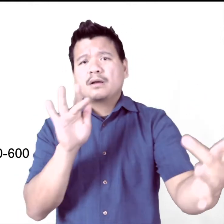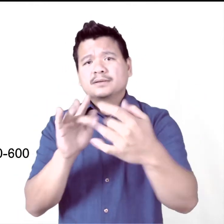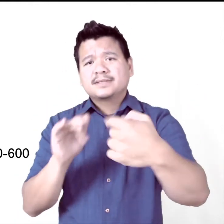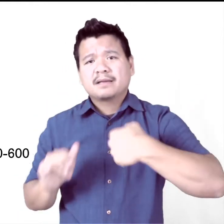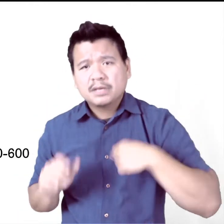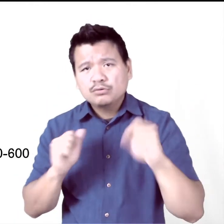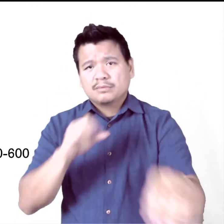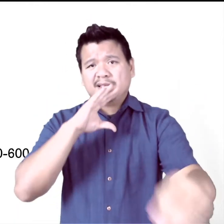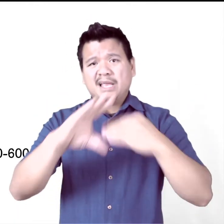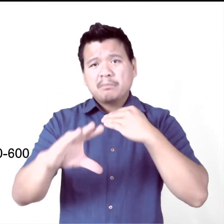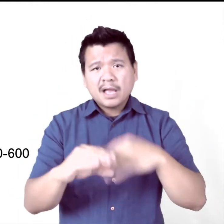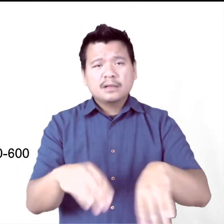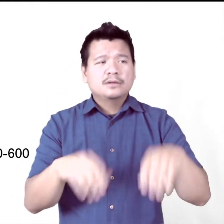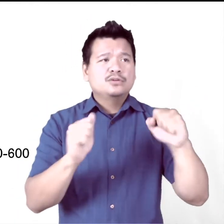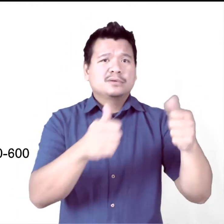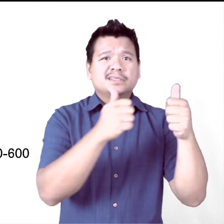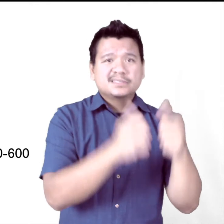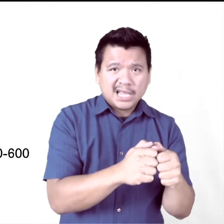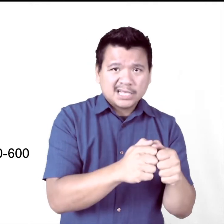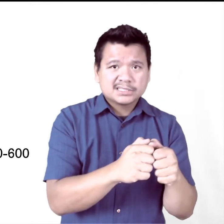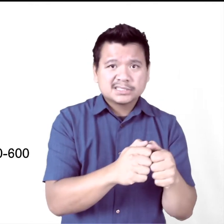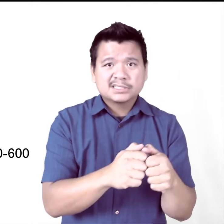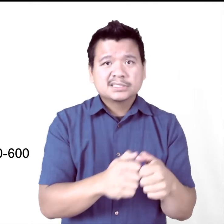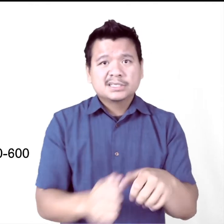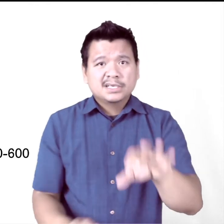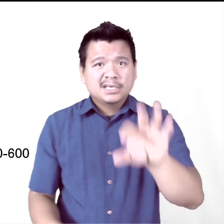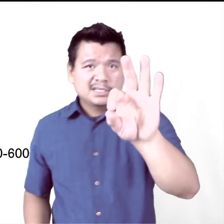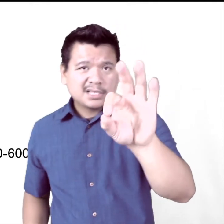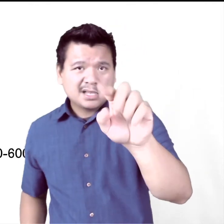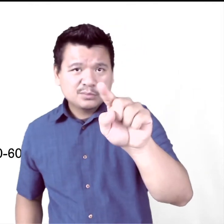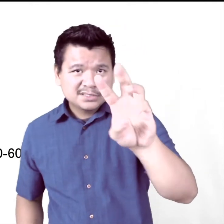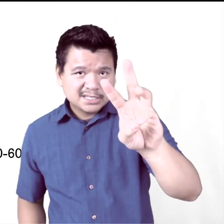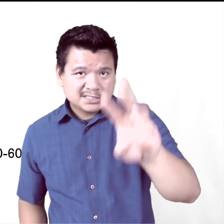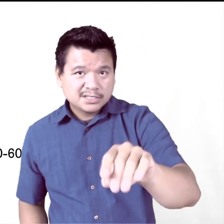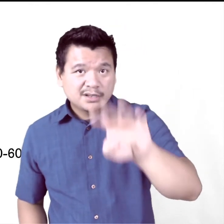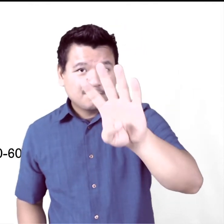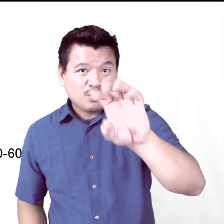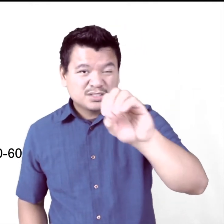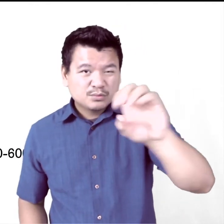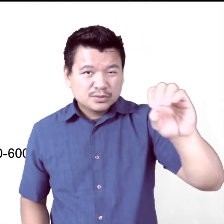ahead and reach out to me. You can email me or you can text me at